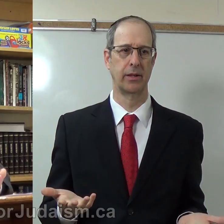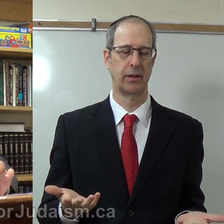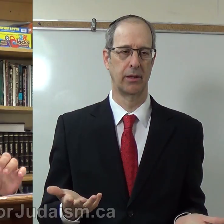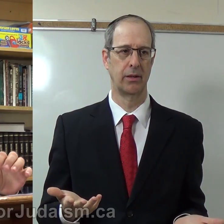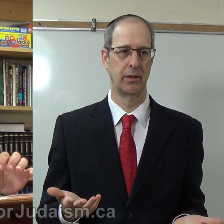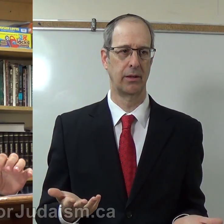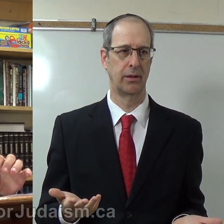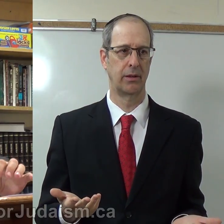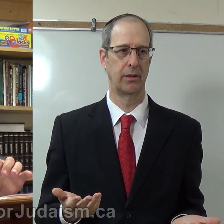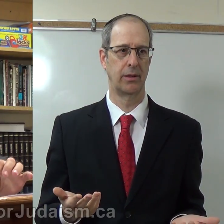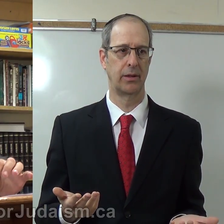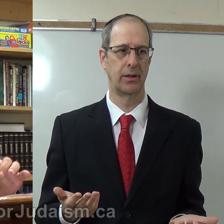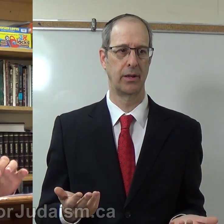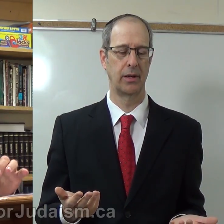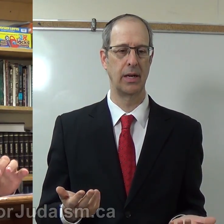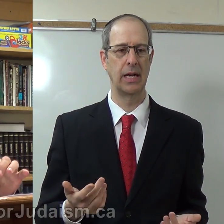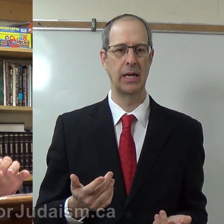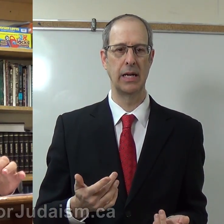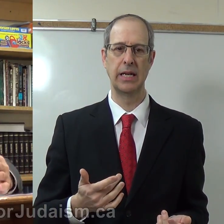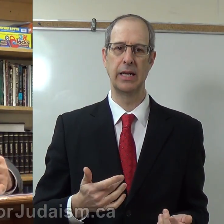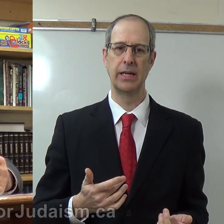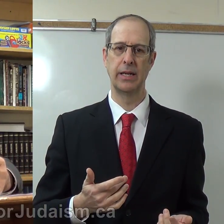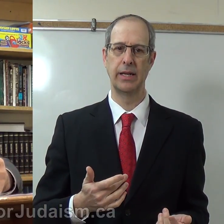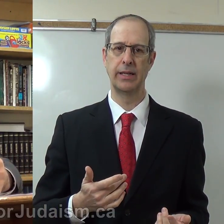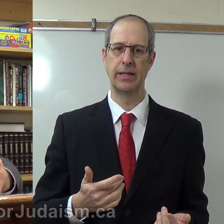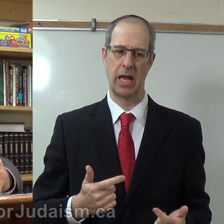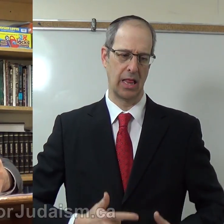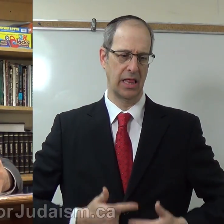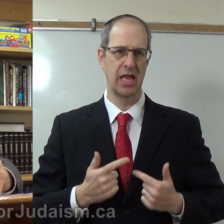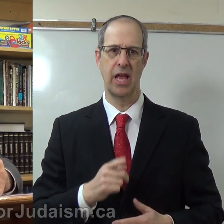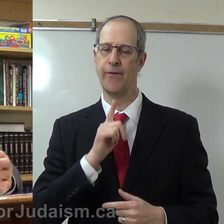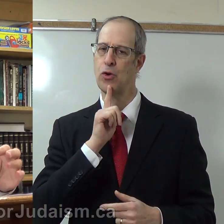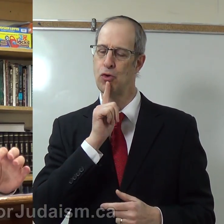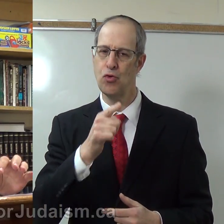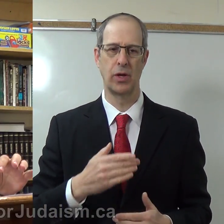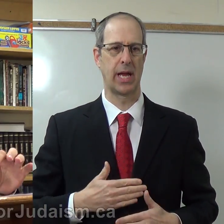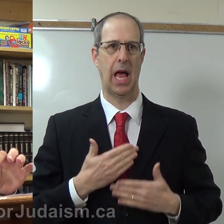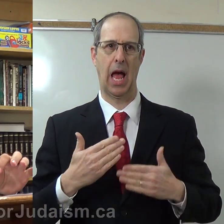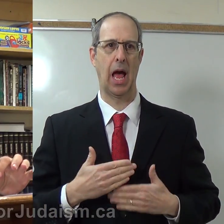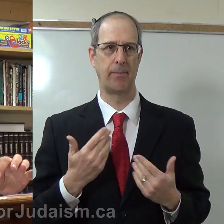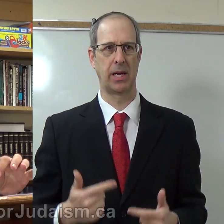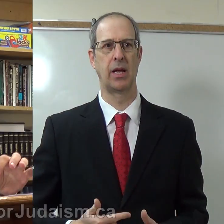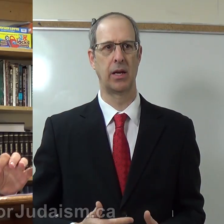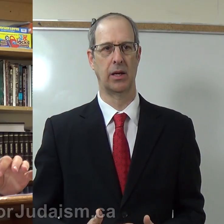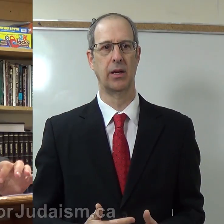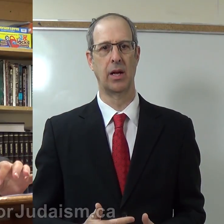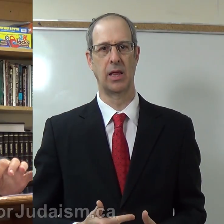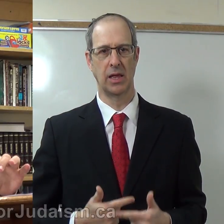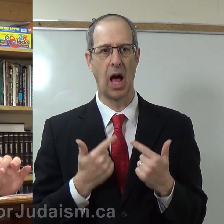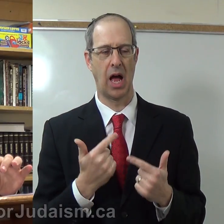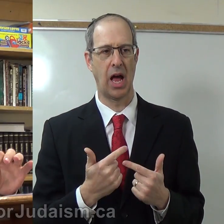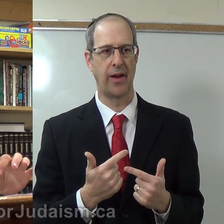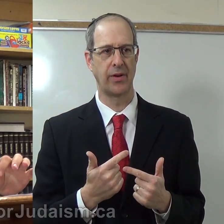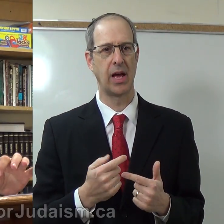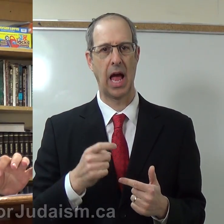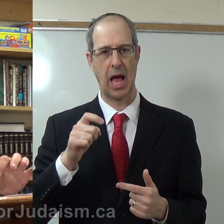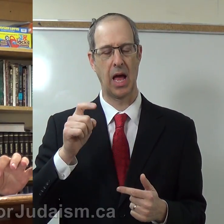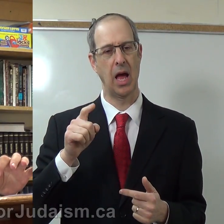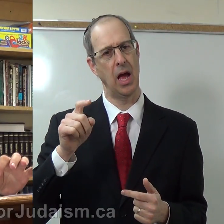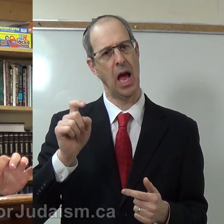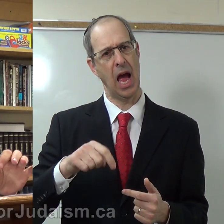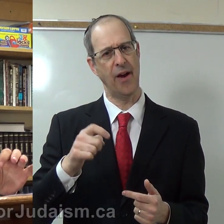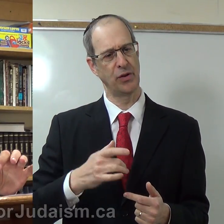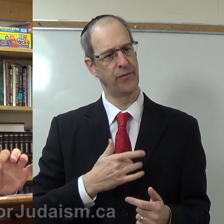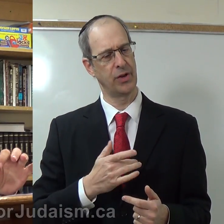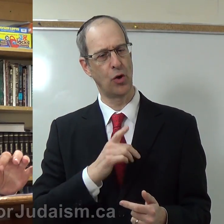Now, to be truly happy in life, we have to be true to ourselves.